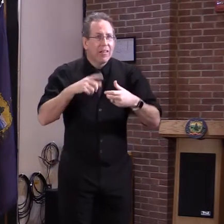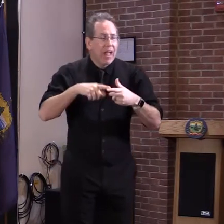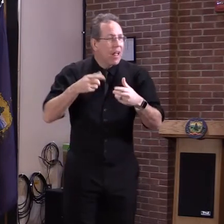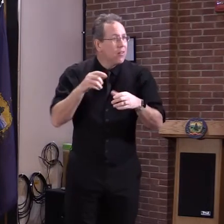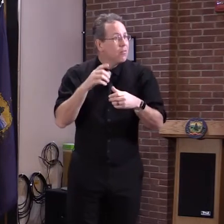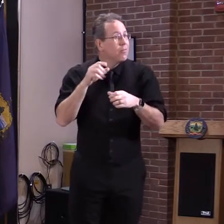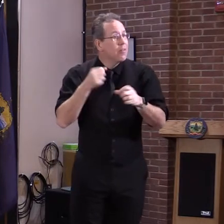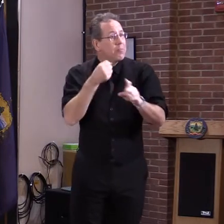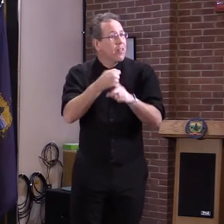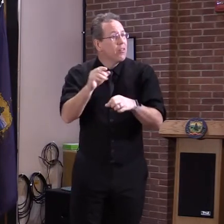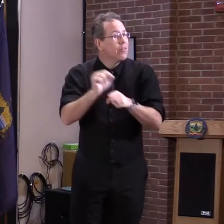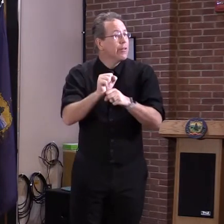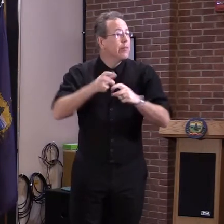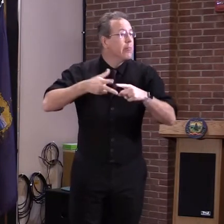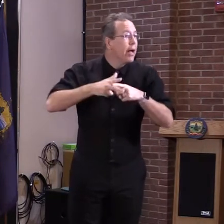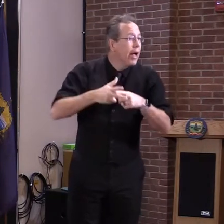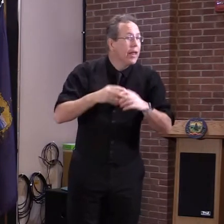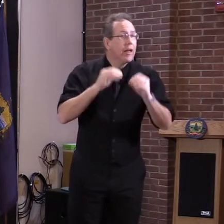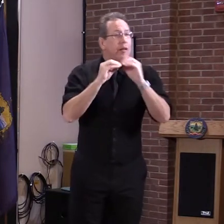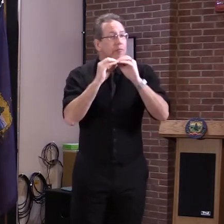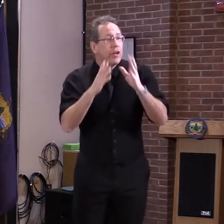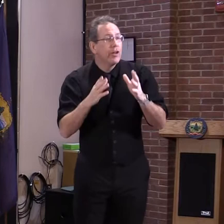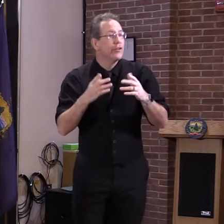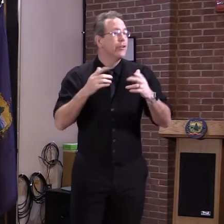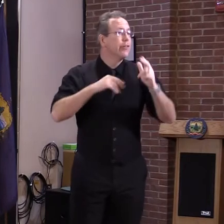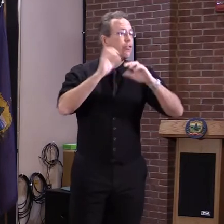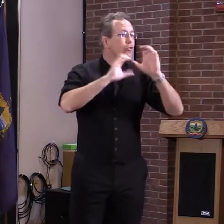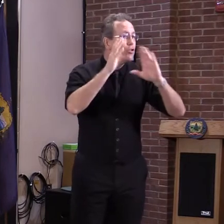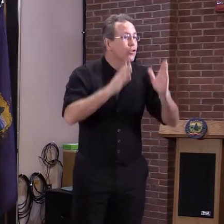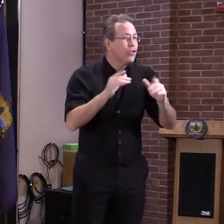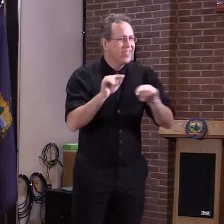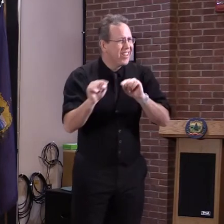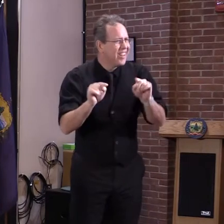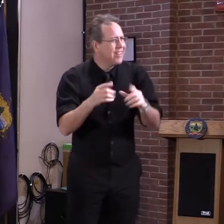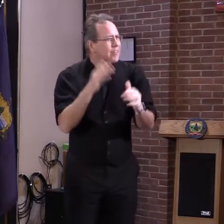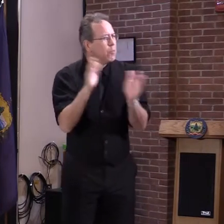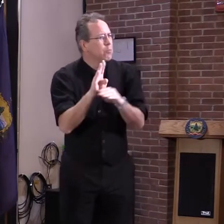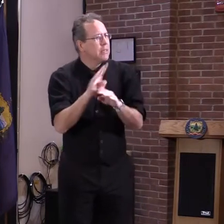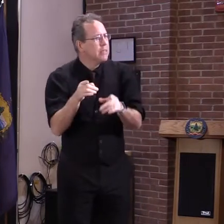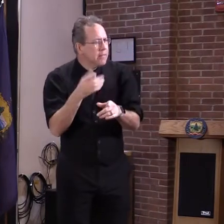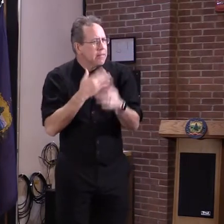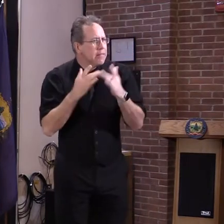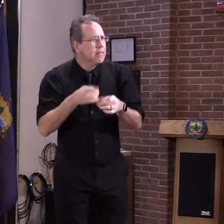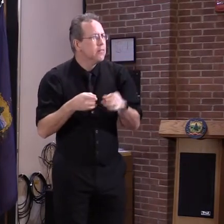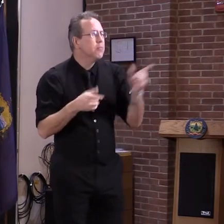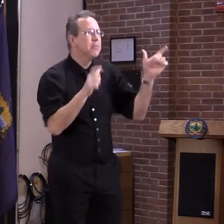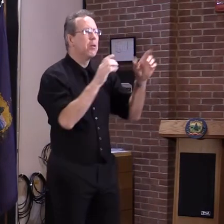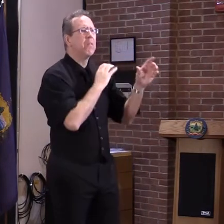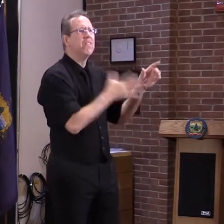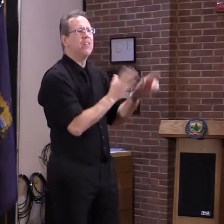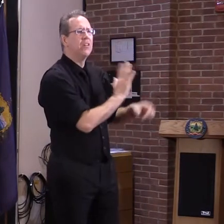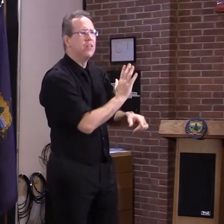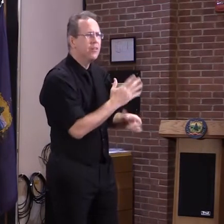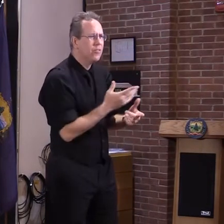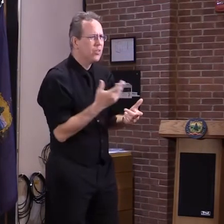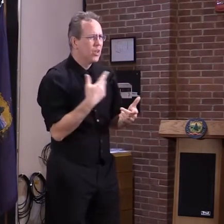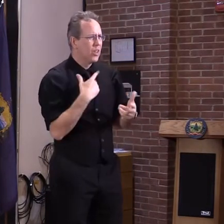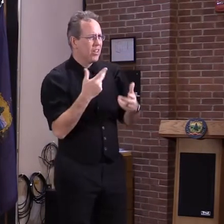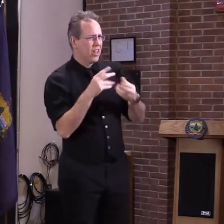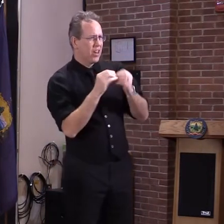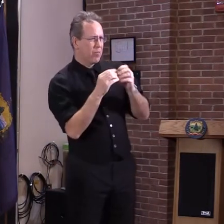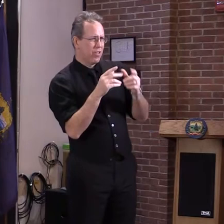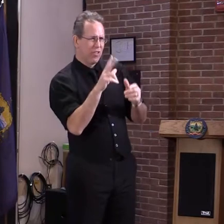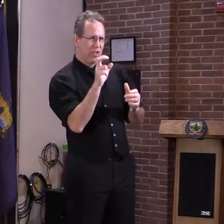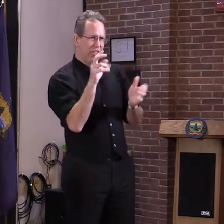about. So when you look at what they've arrived at, like a $3,500, when you consider